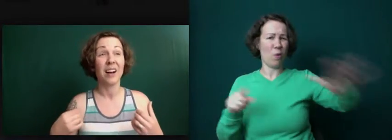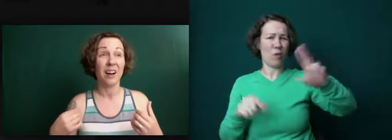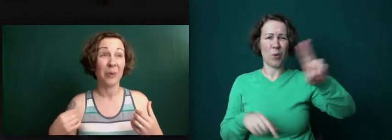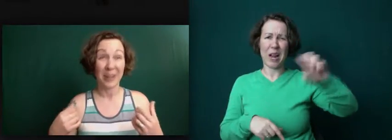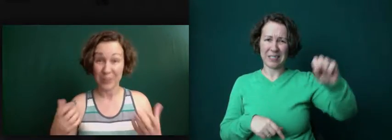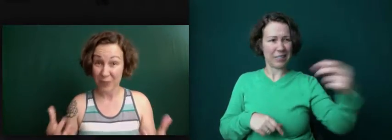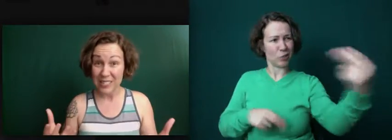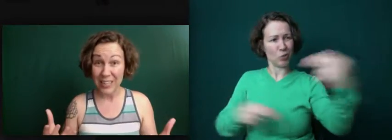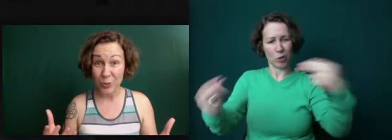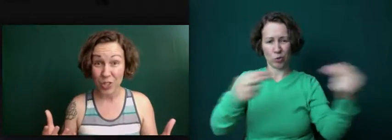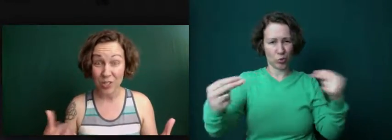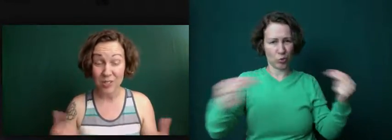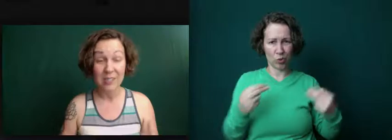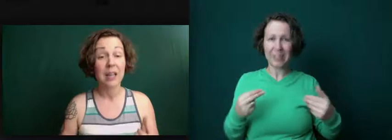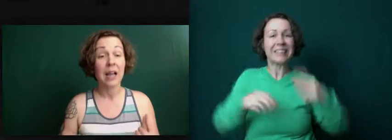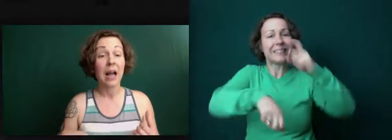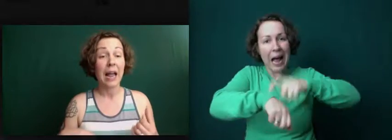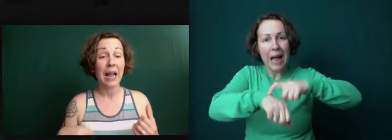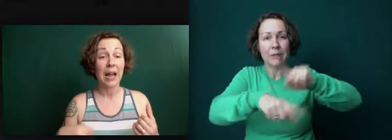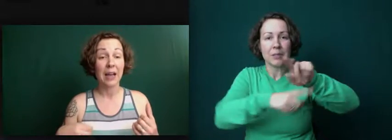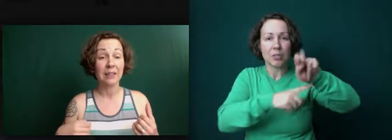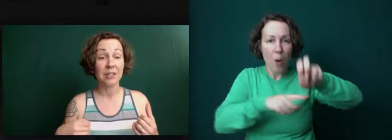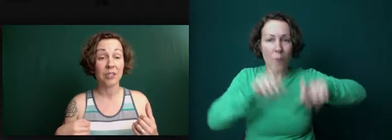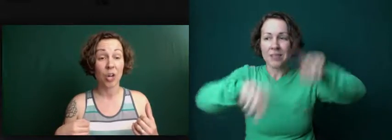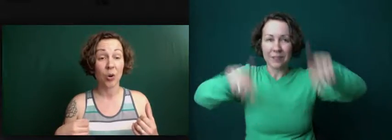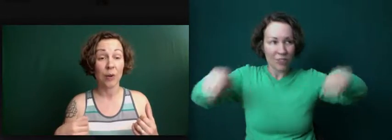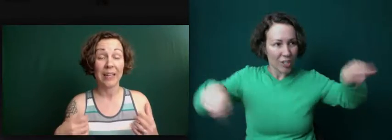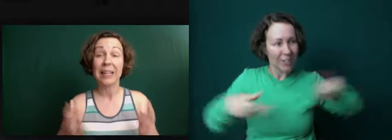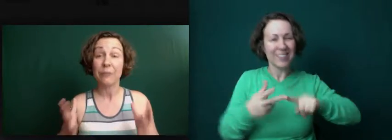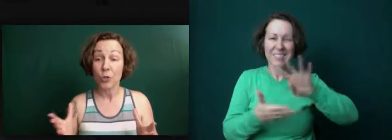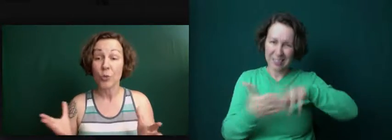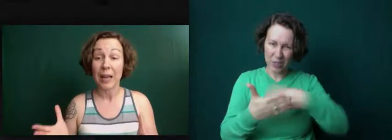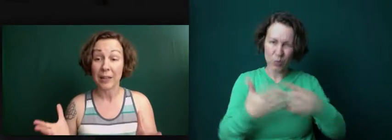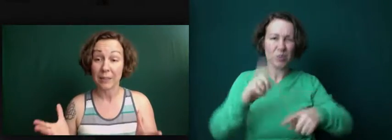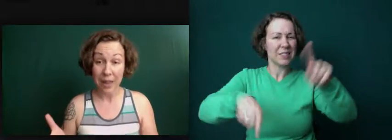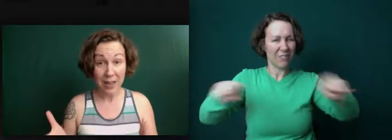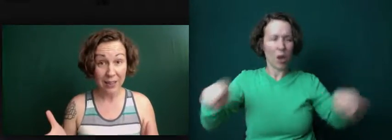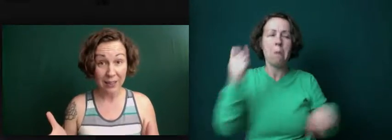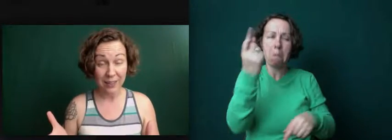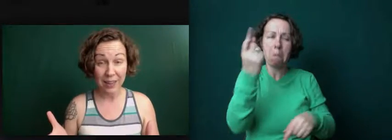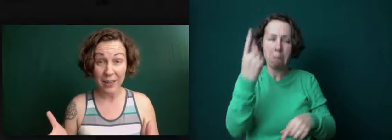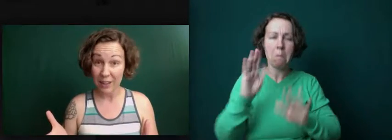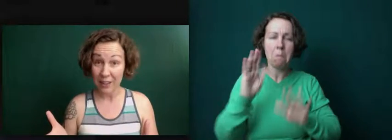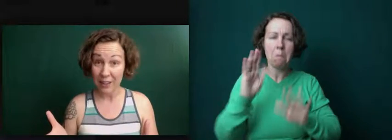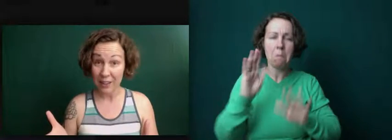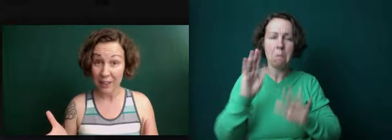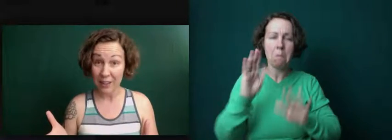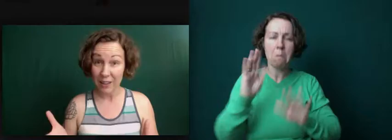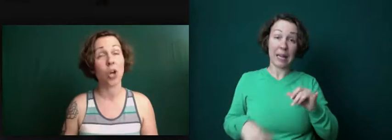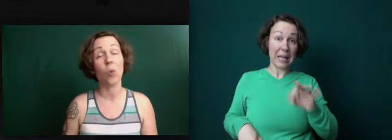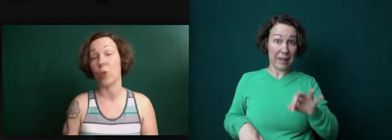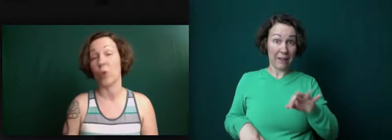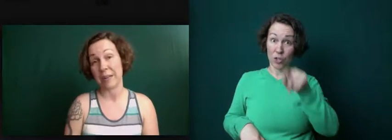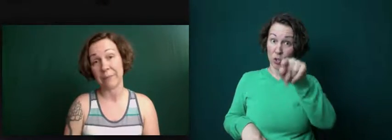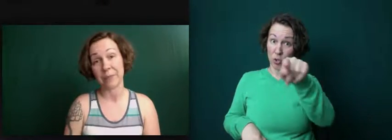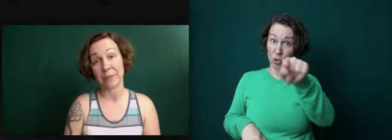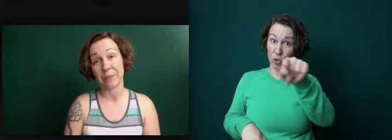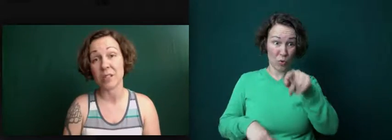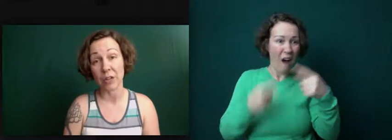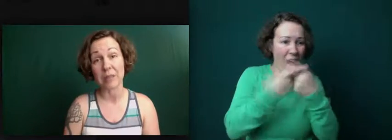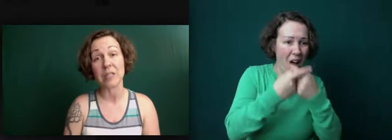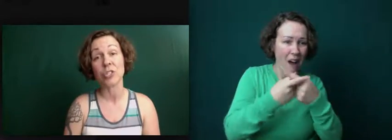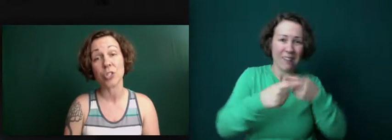zones. We have different schedules. And so if you can't make any of those sessions, don't